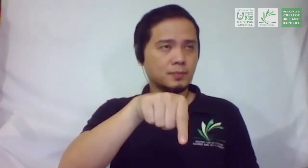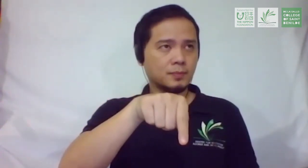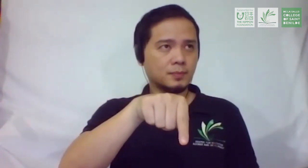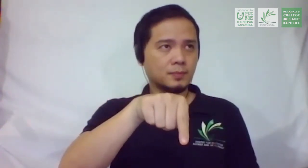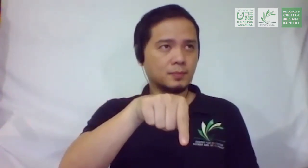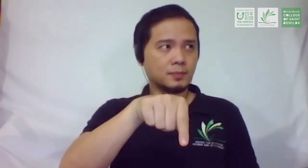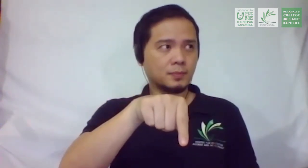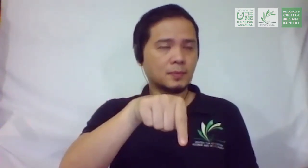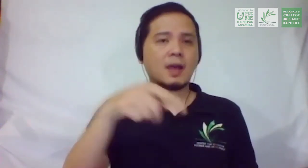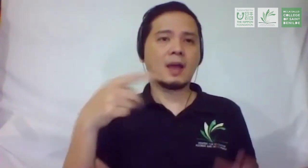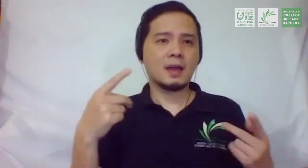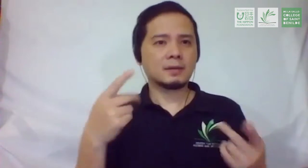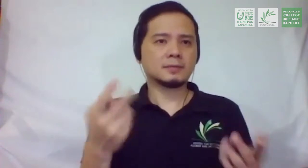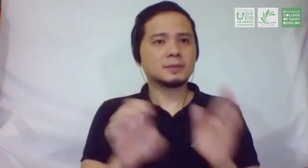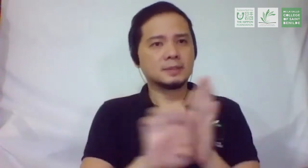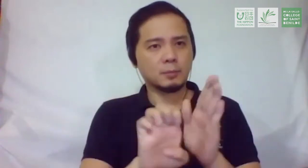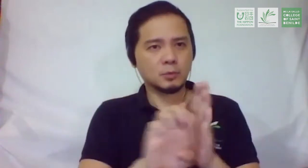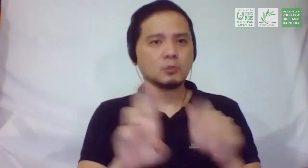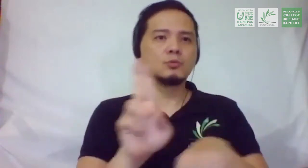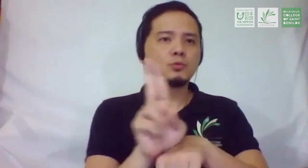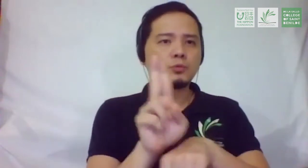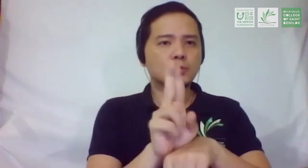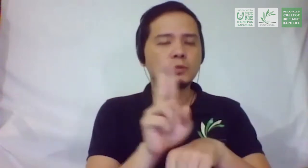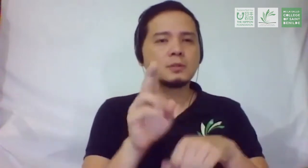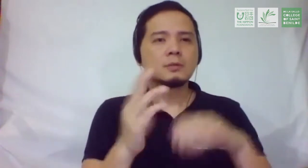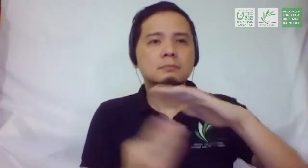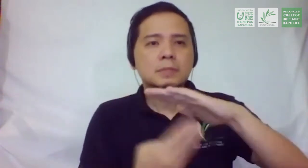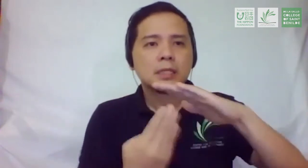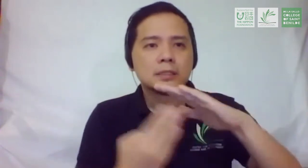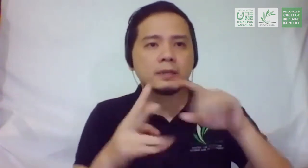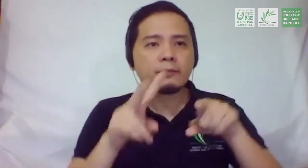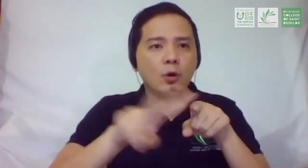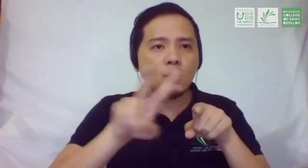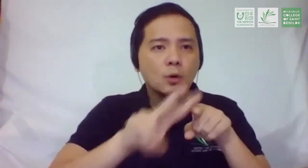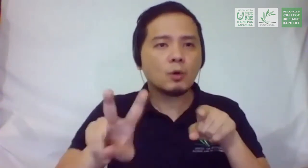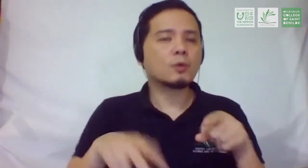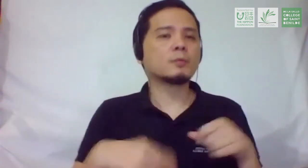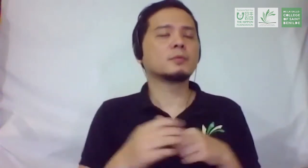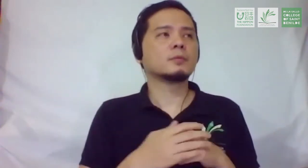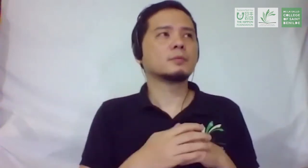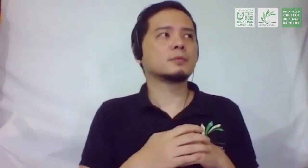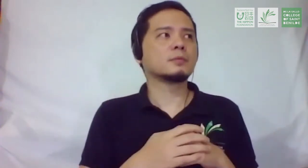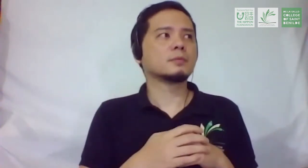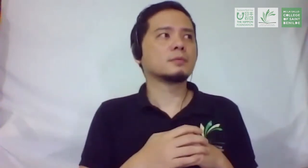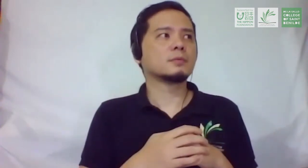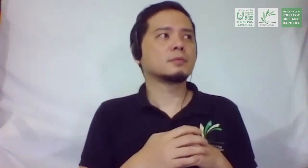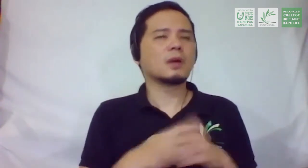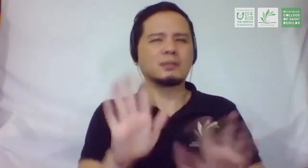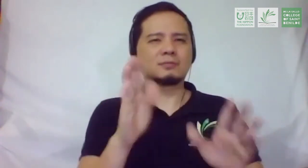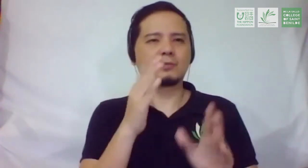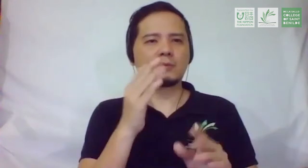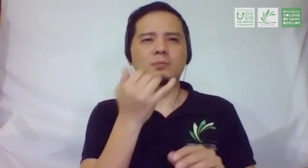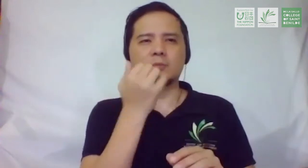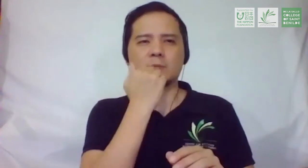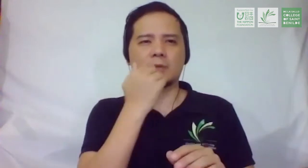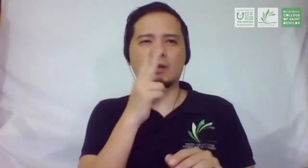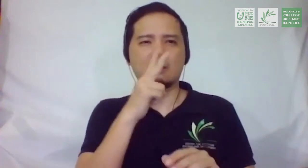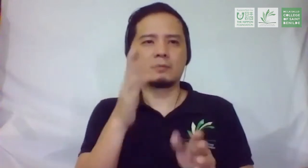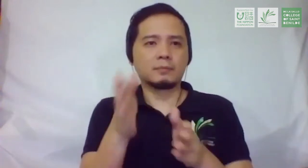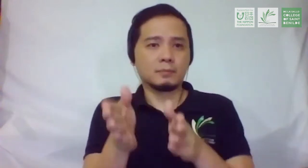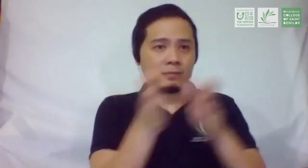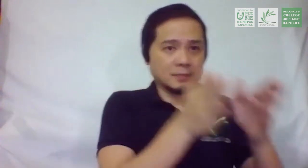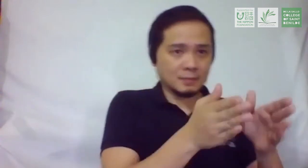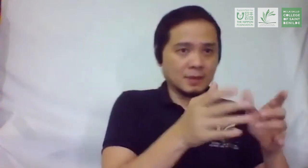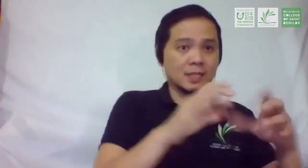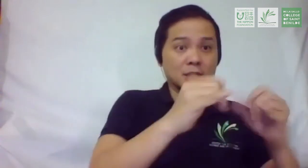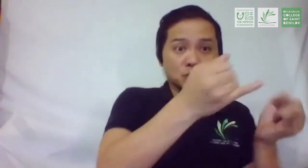basic vocabulary, and you can teach introductory classes, a lot of basic vocabulary. You